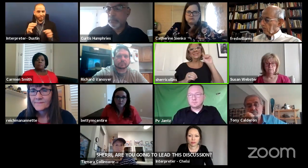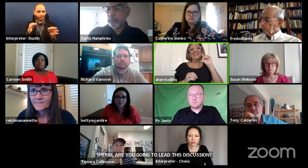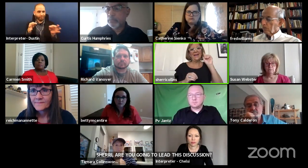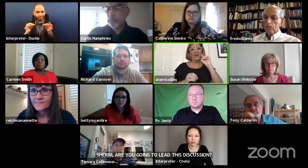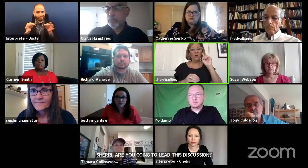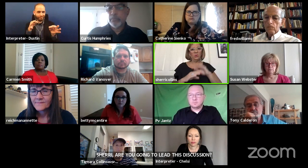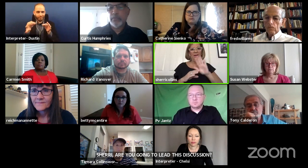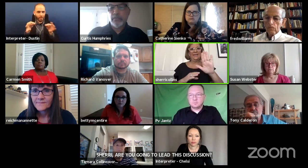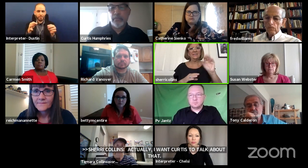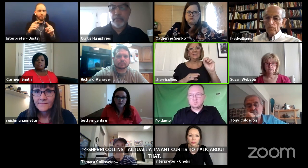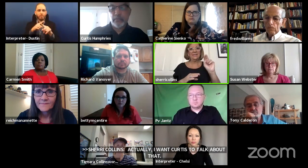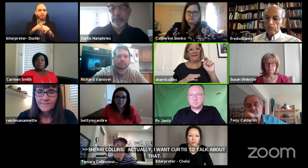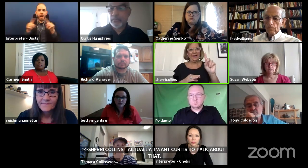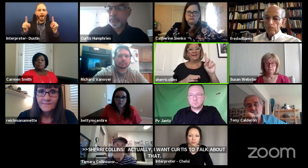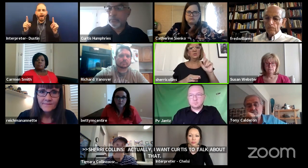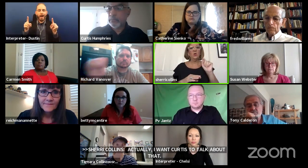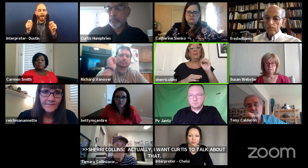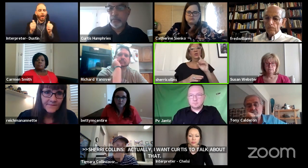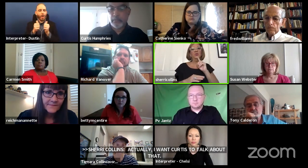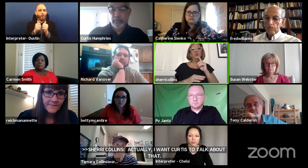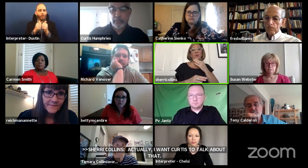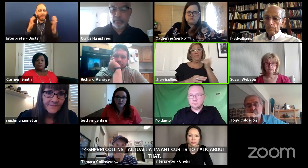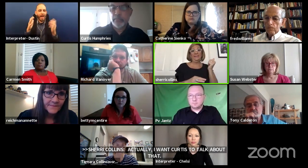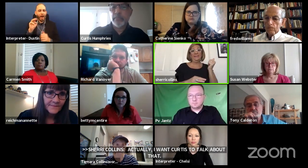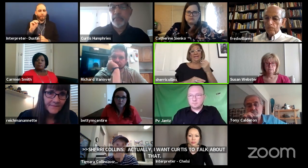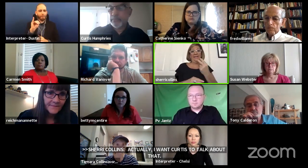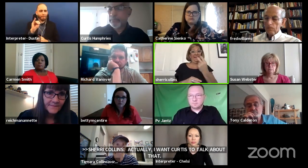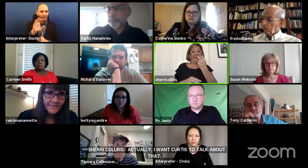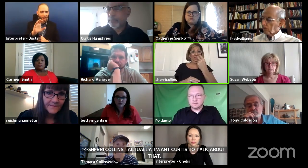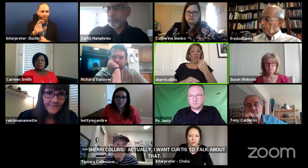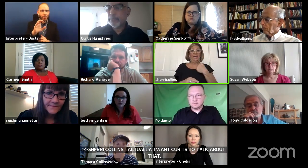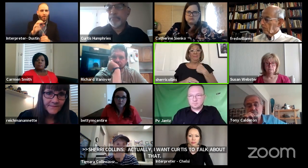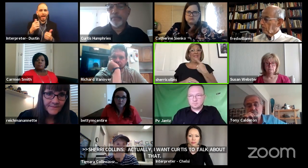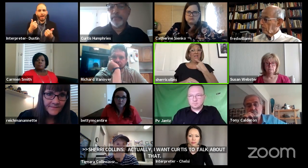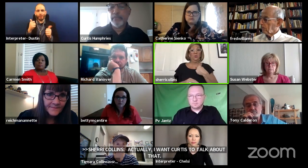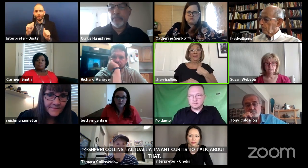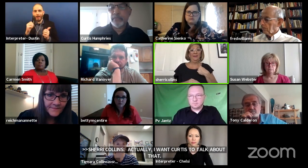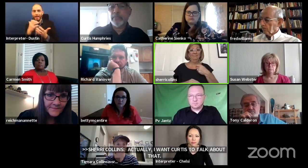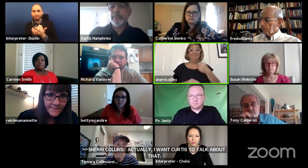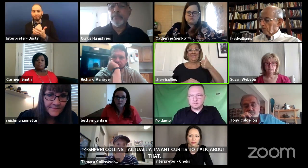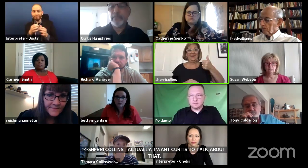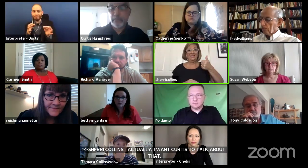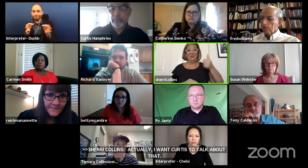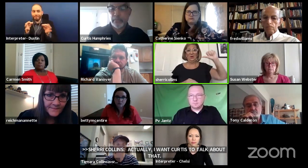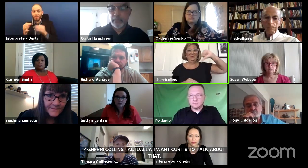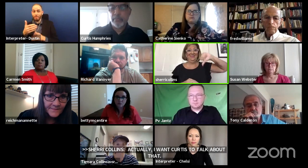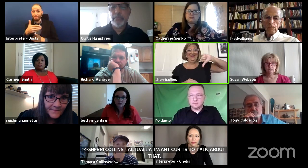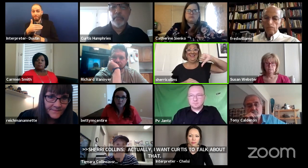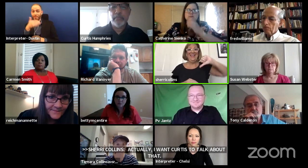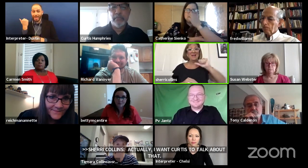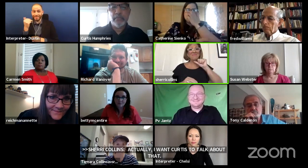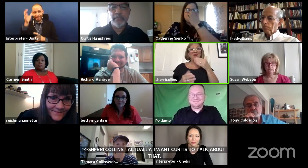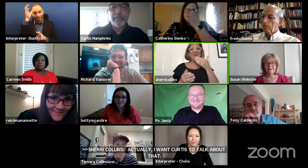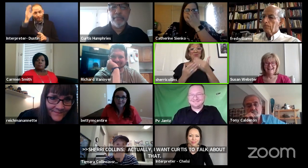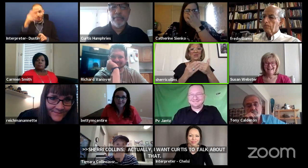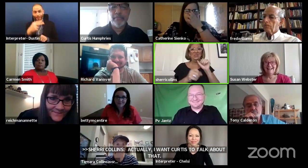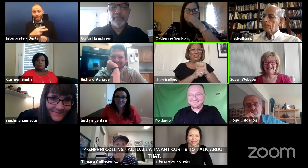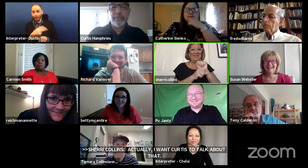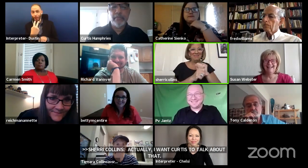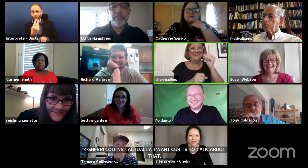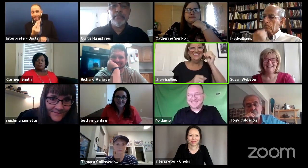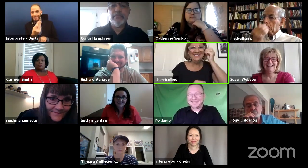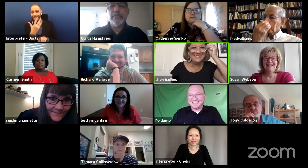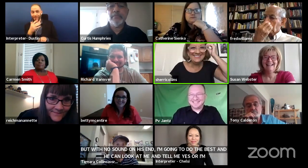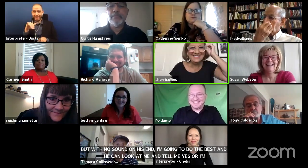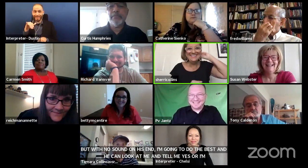no sound on his end. So I'm going to do the best, and he can look at me and tell me yes or I'm not doing a good